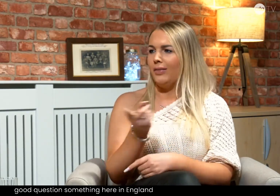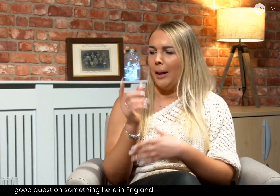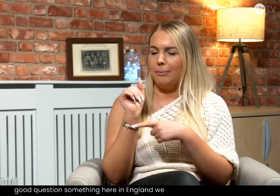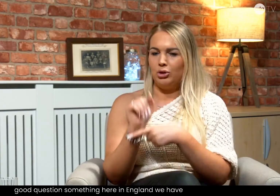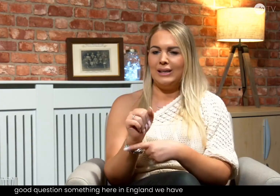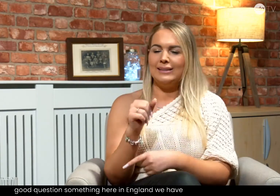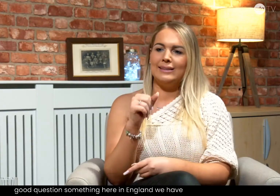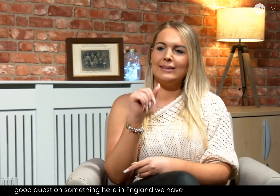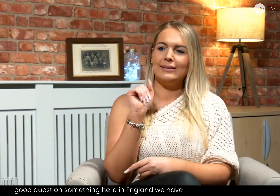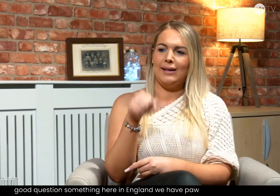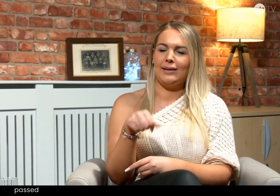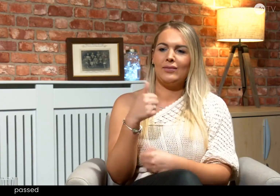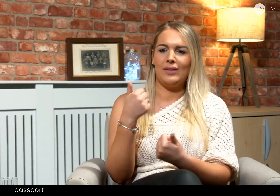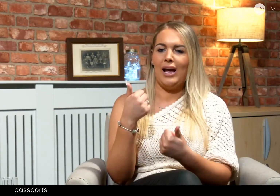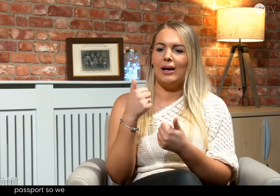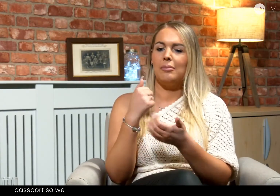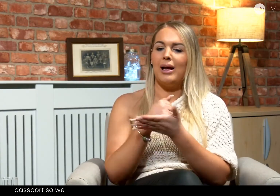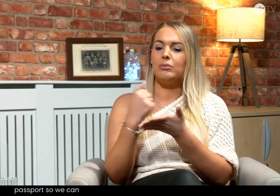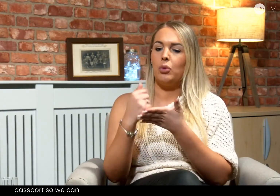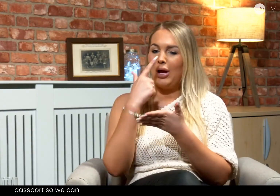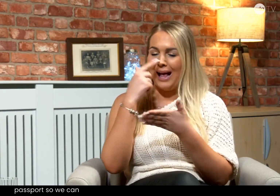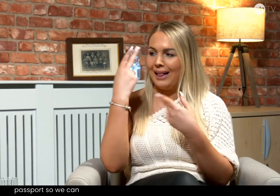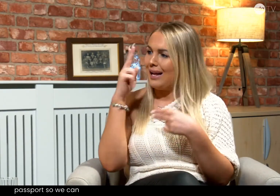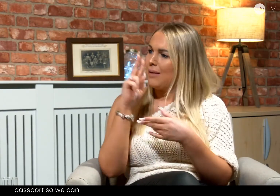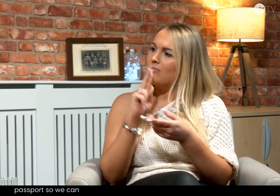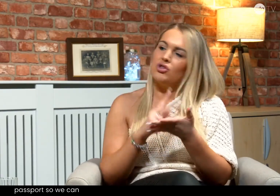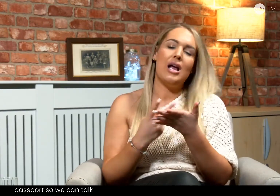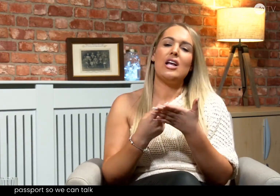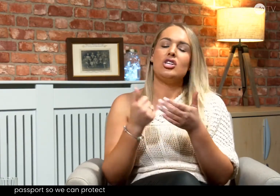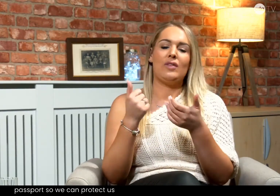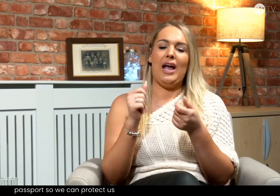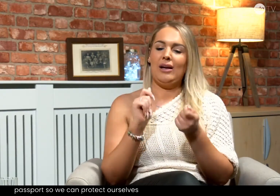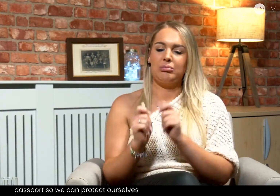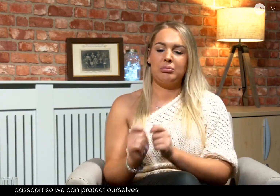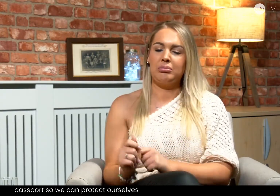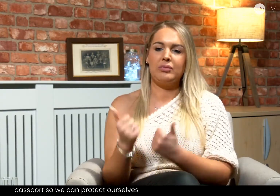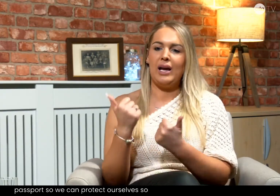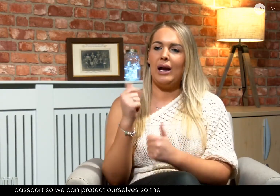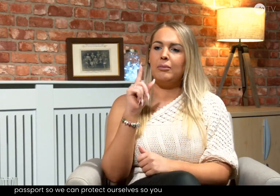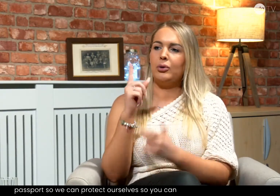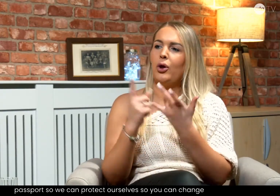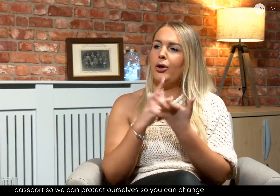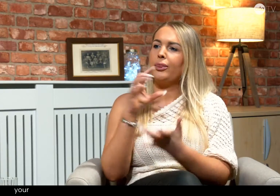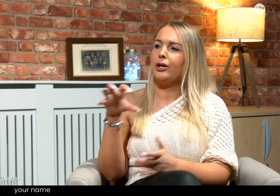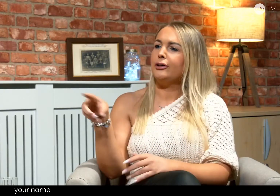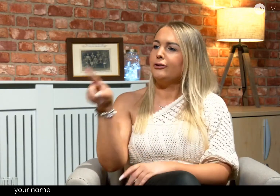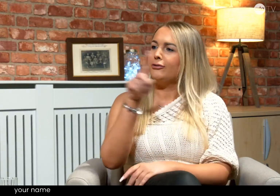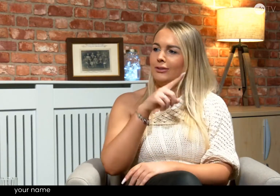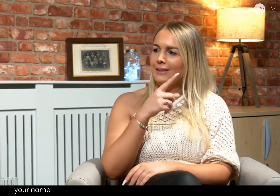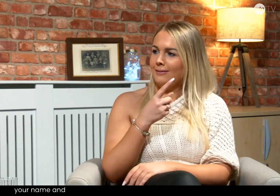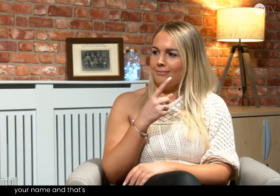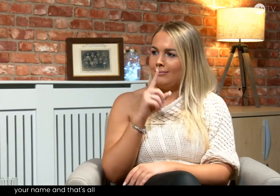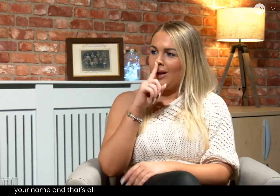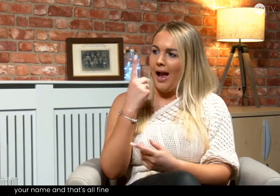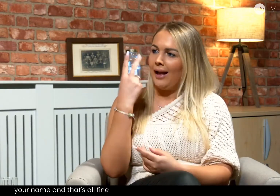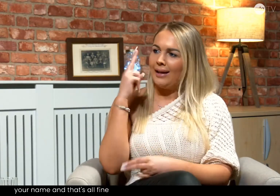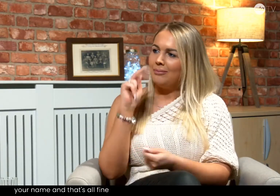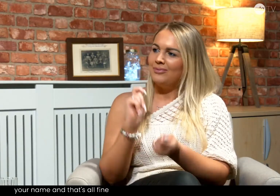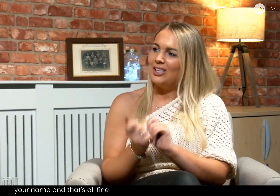can sort of protect ourselves so that you can change your name, and that's all fine. But in other countries in the world, you